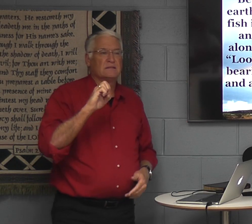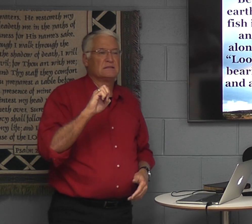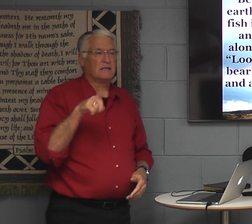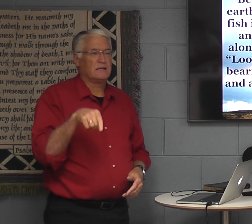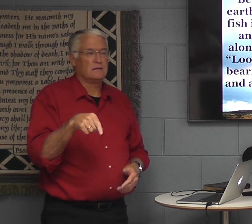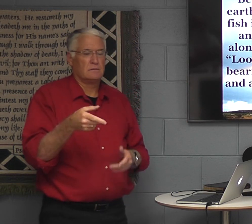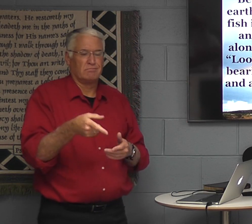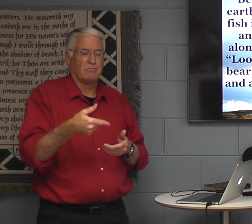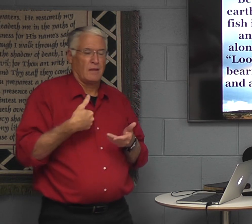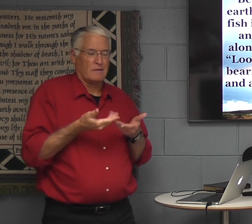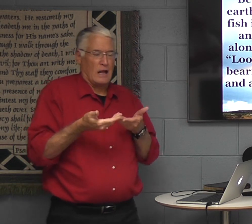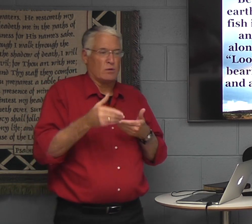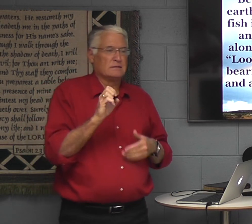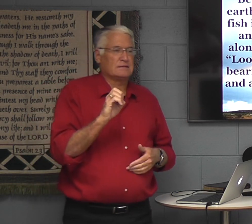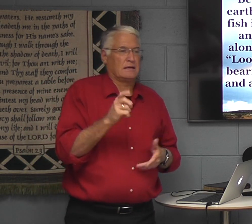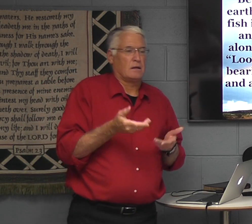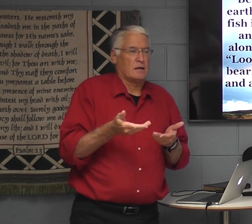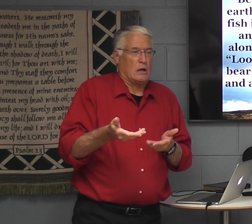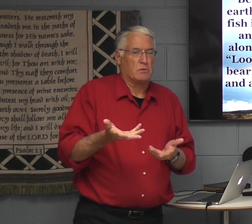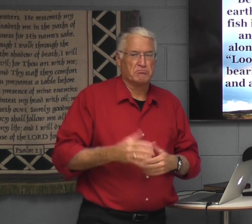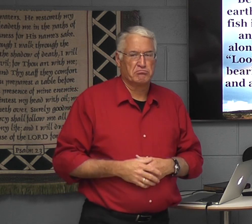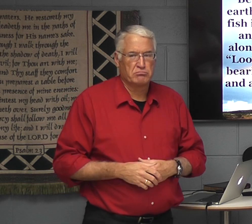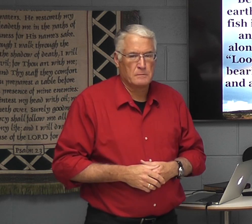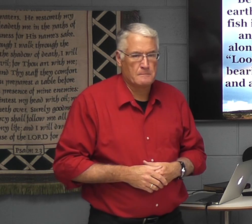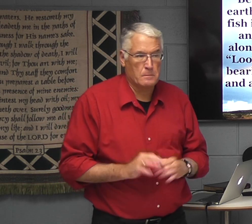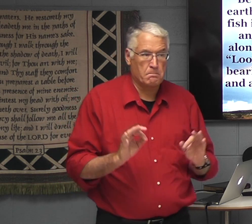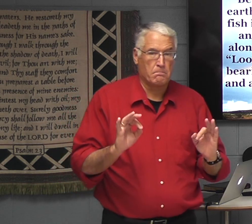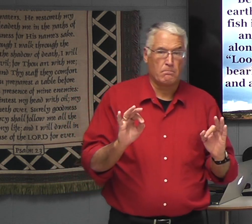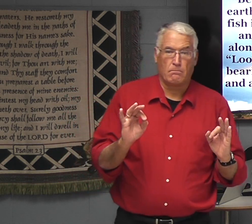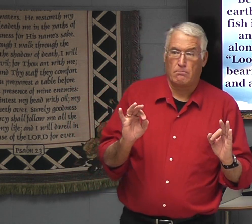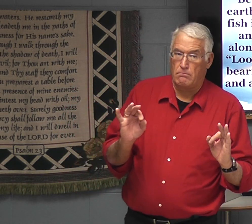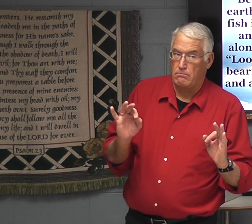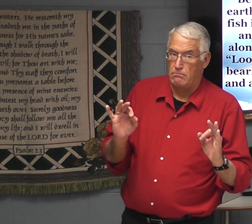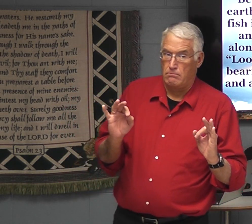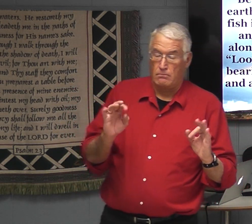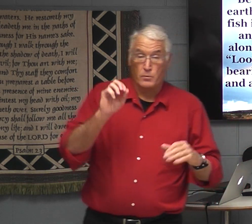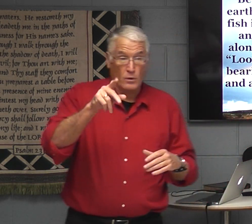Not bearing as his responsibility, like having seeds and growing from a seed.